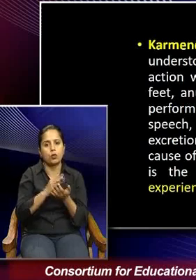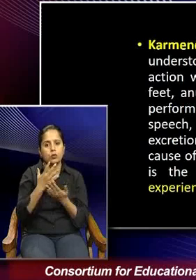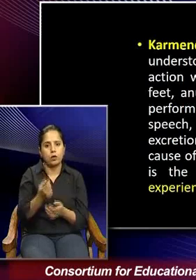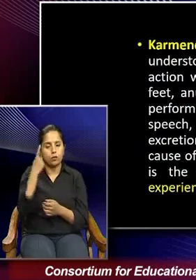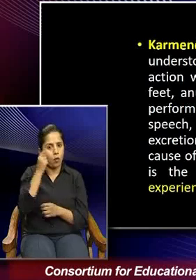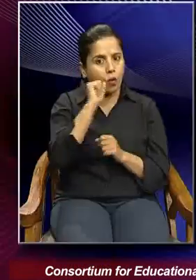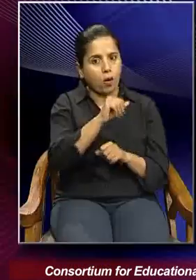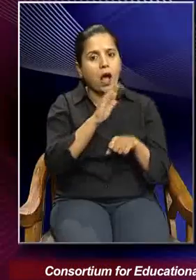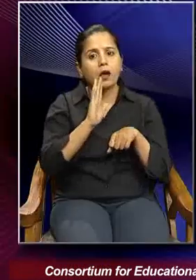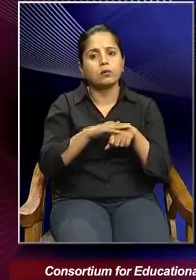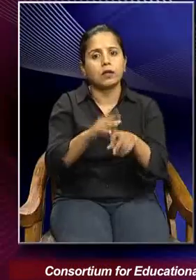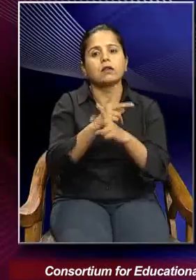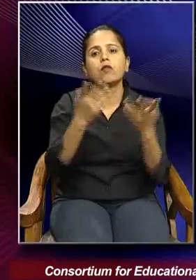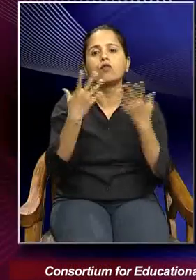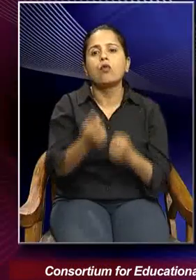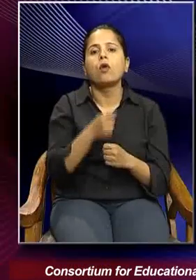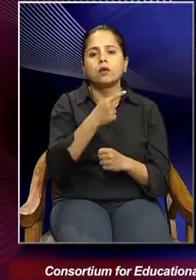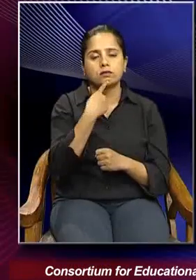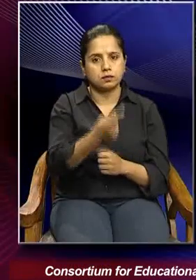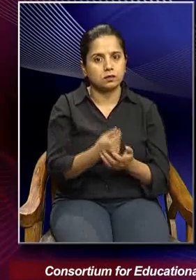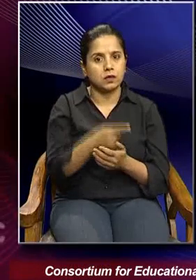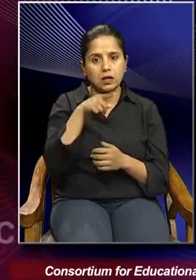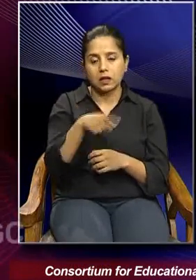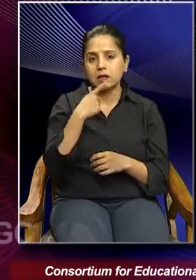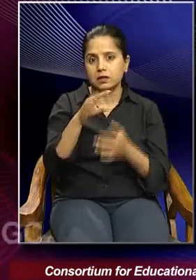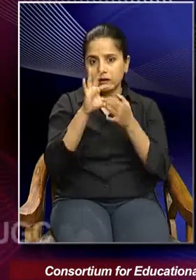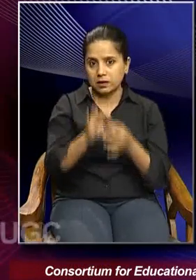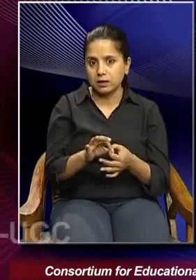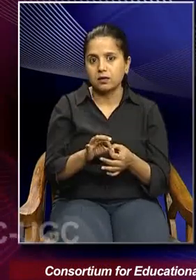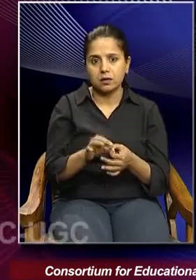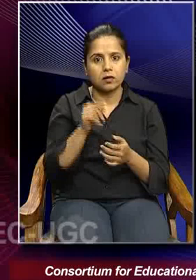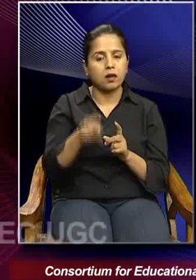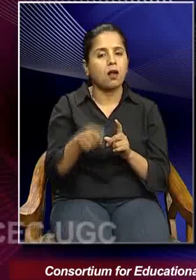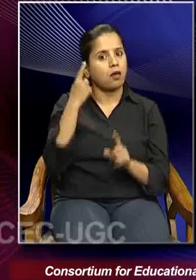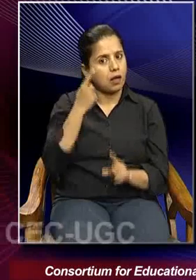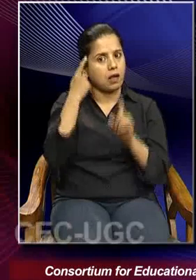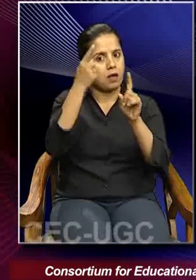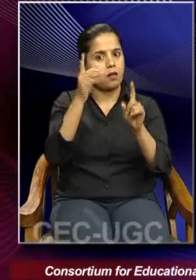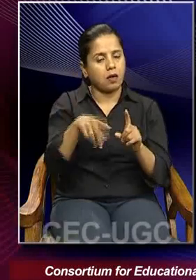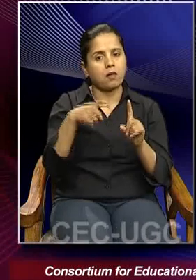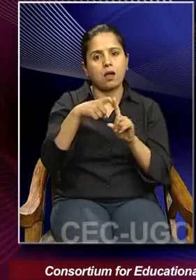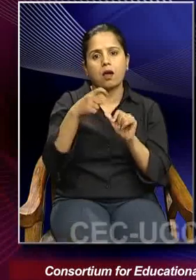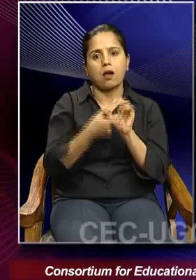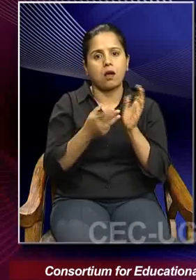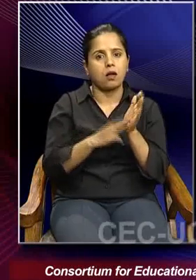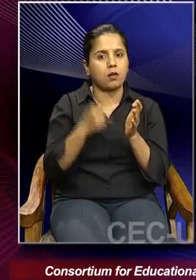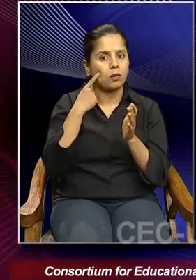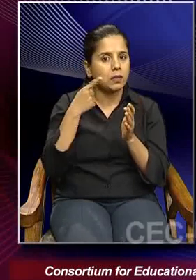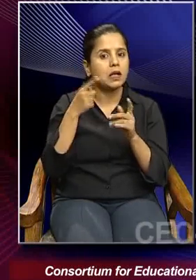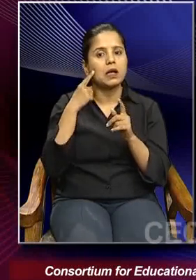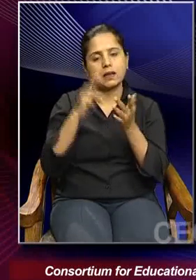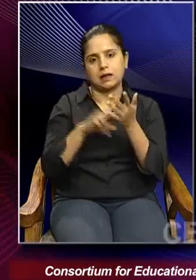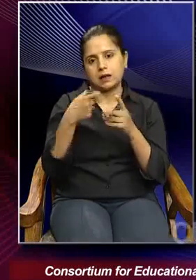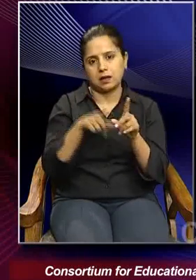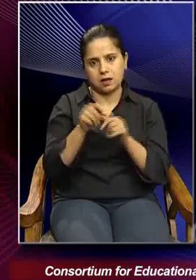his experience, and that is the purpose of the Karmendriyas.